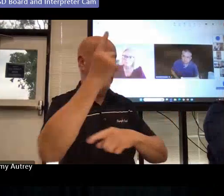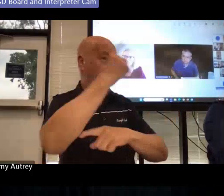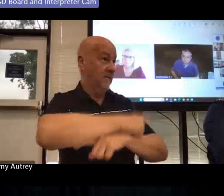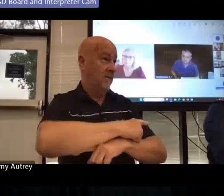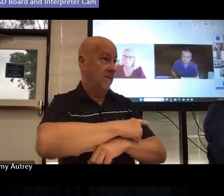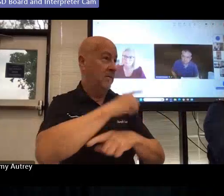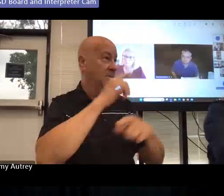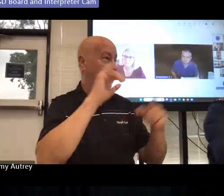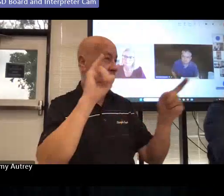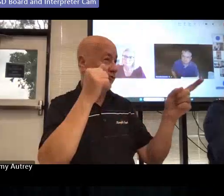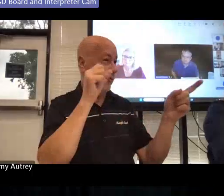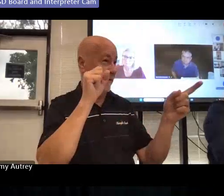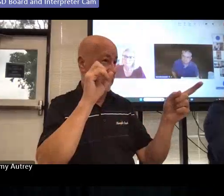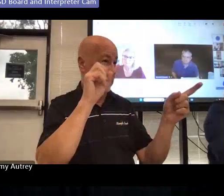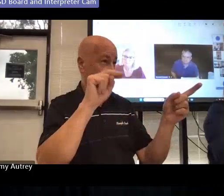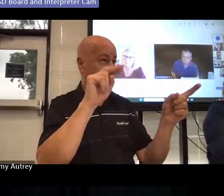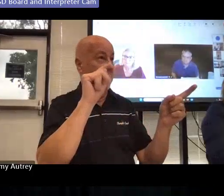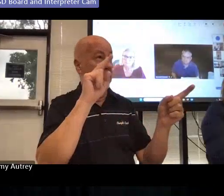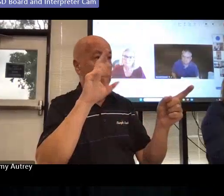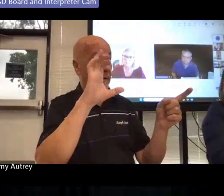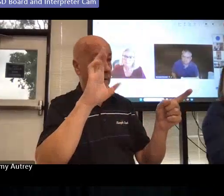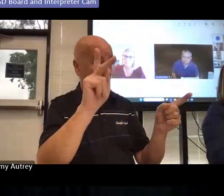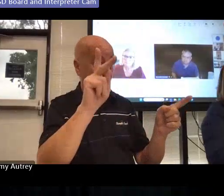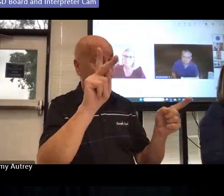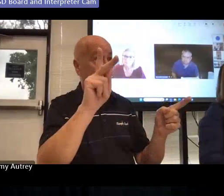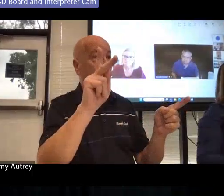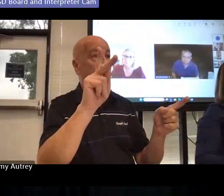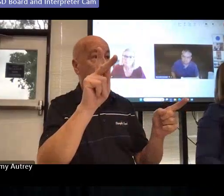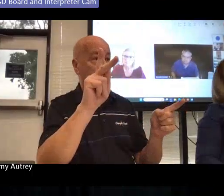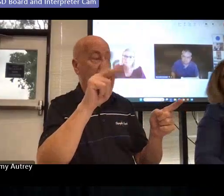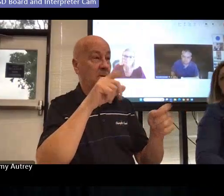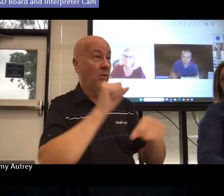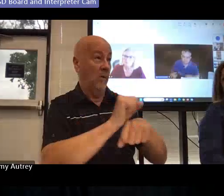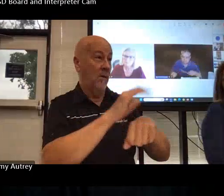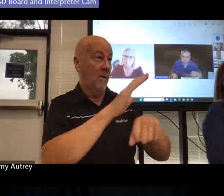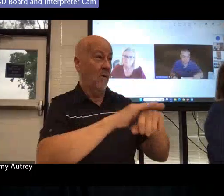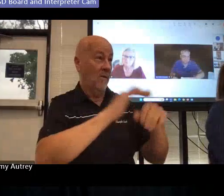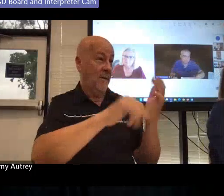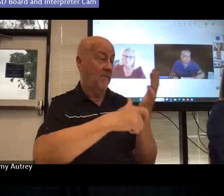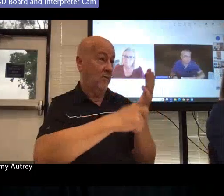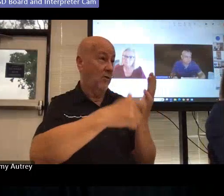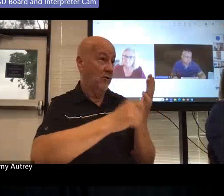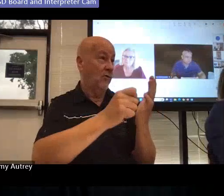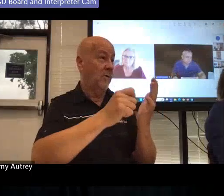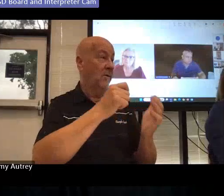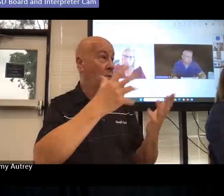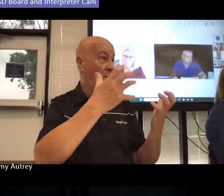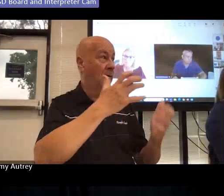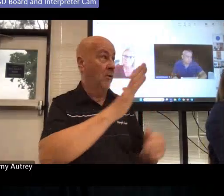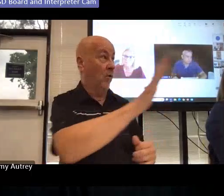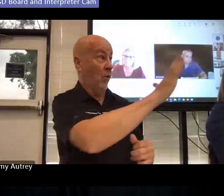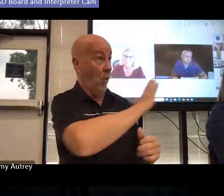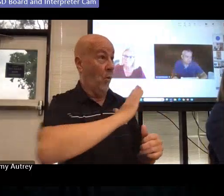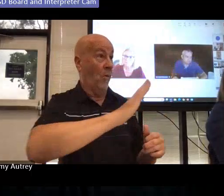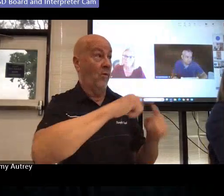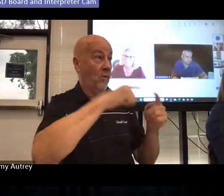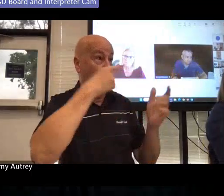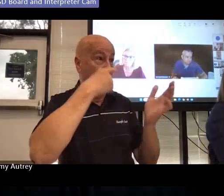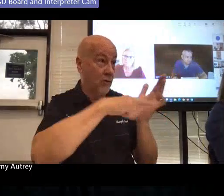that we wanted to use. Jason Tuck has been working on that